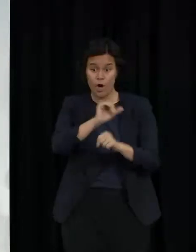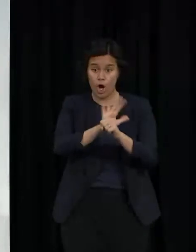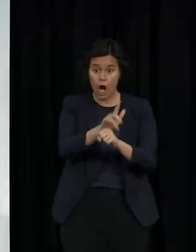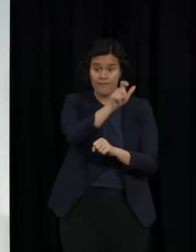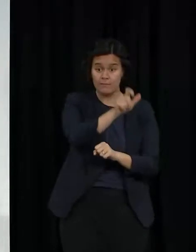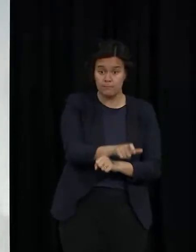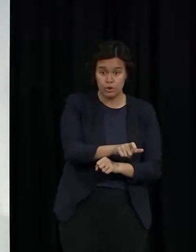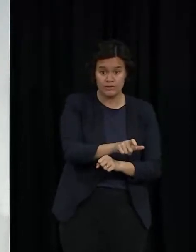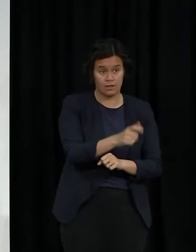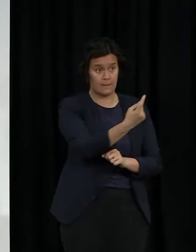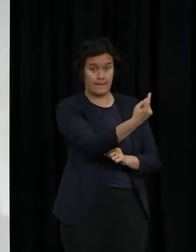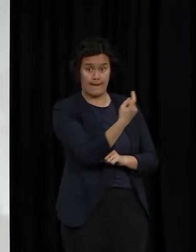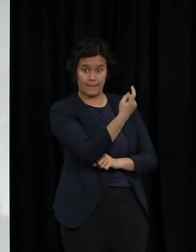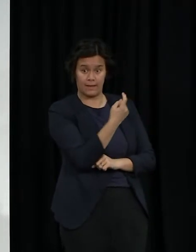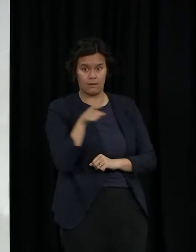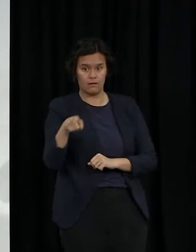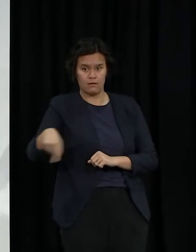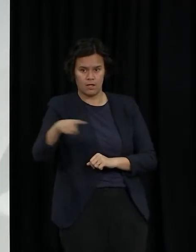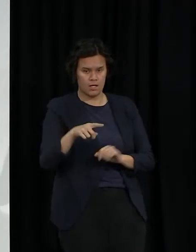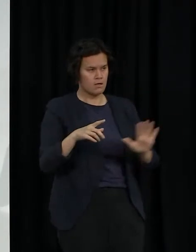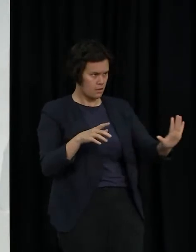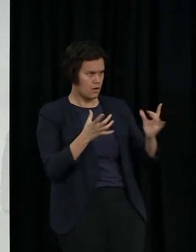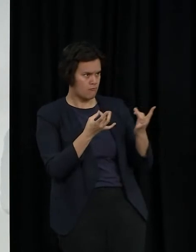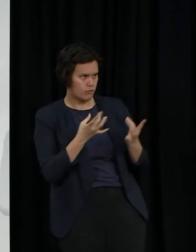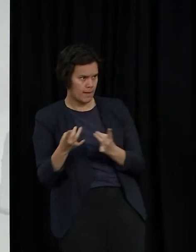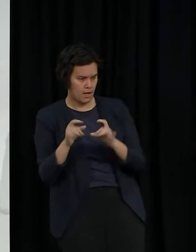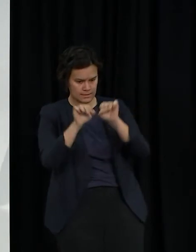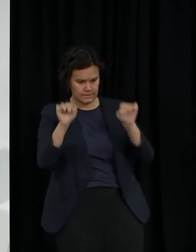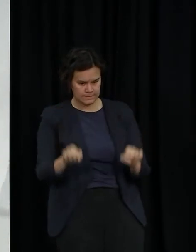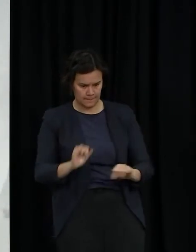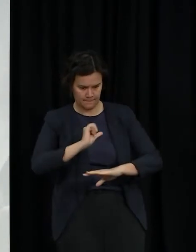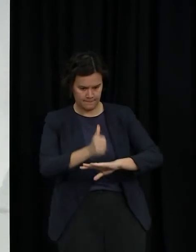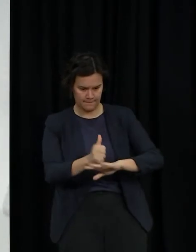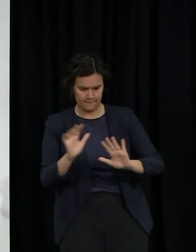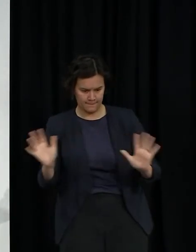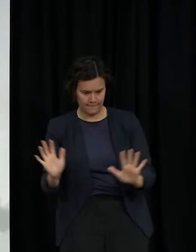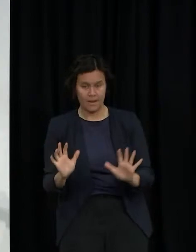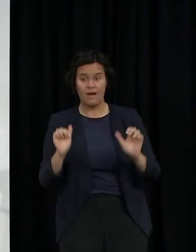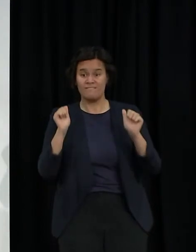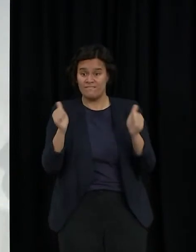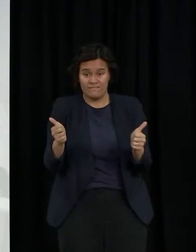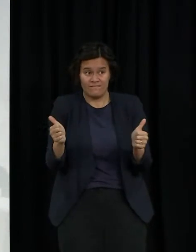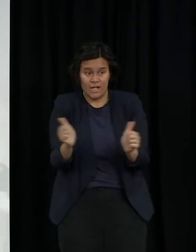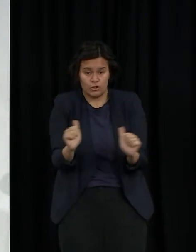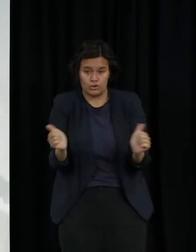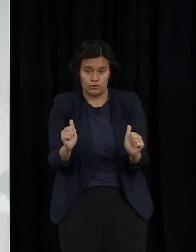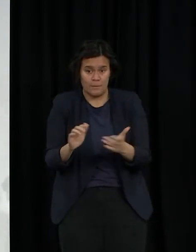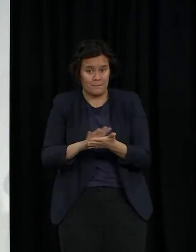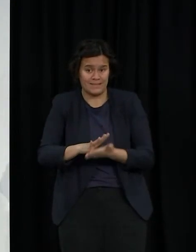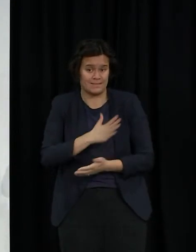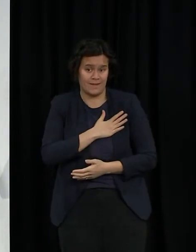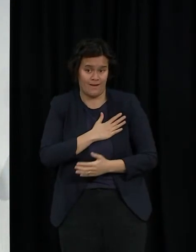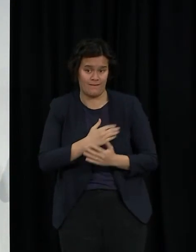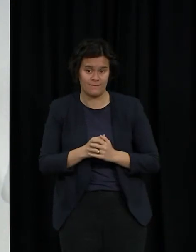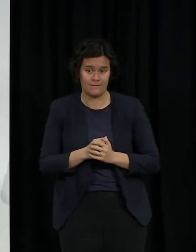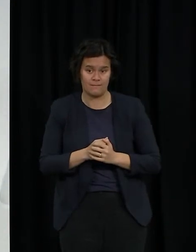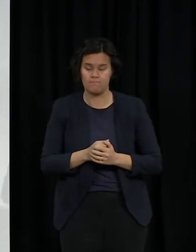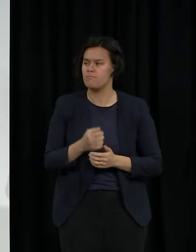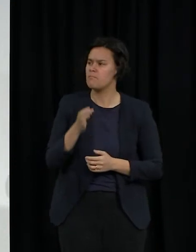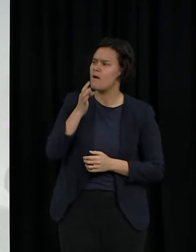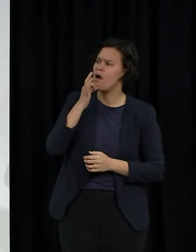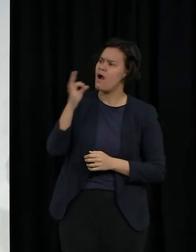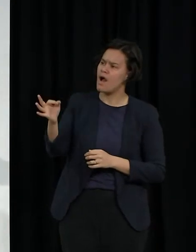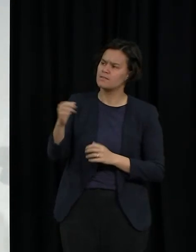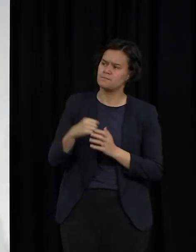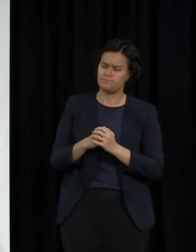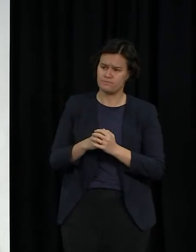have protocols in place to deal with them, but they will be a centre of where people who are feeling unwell will go. Are the processes not working though